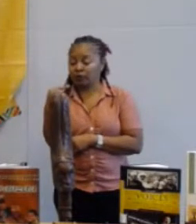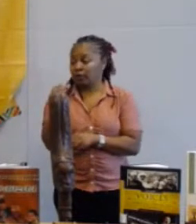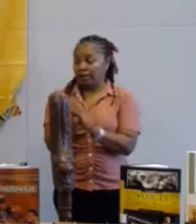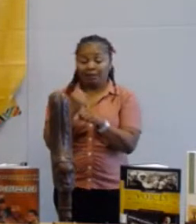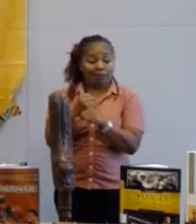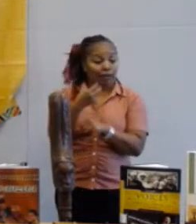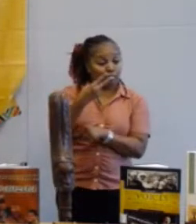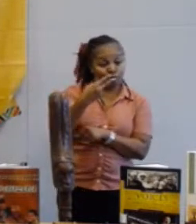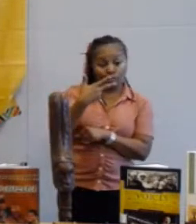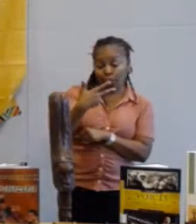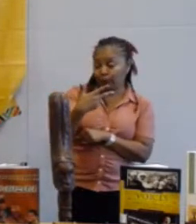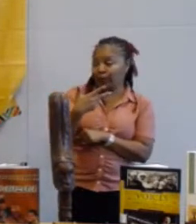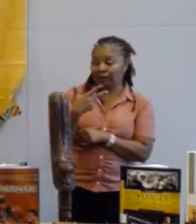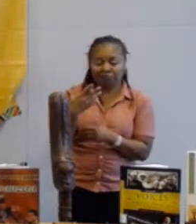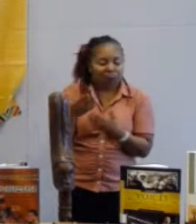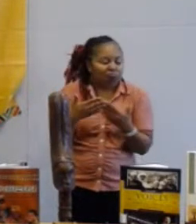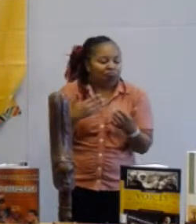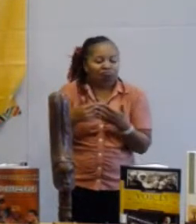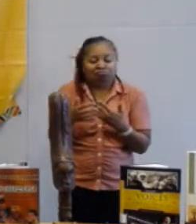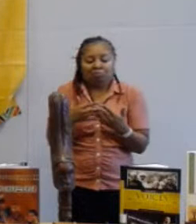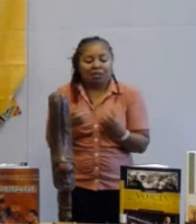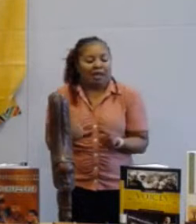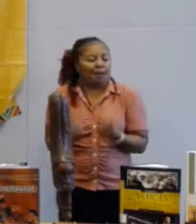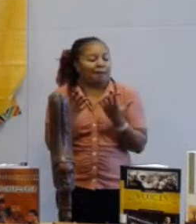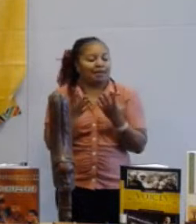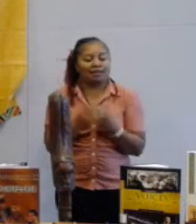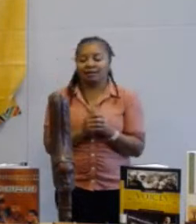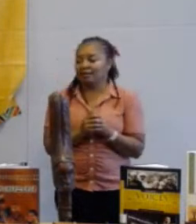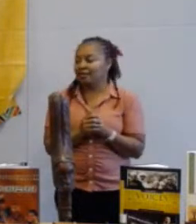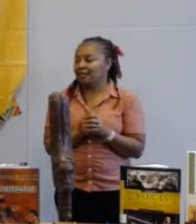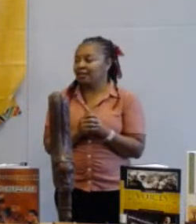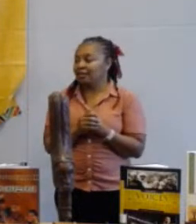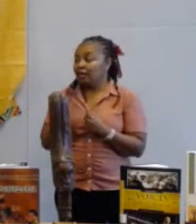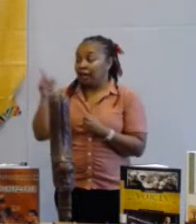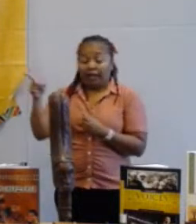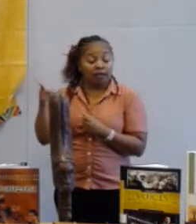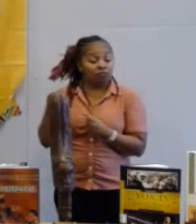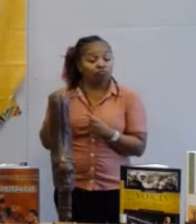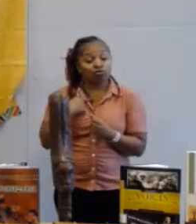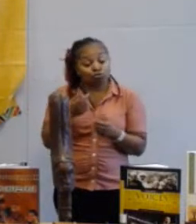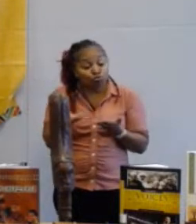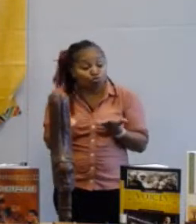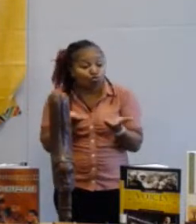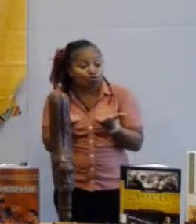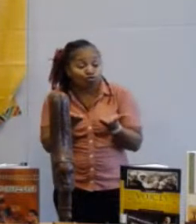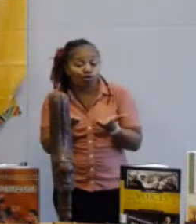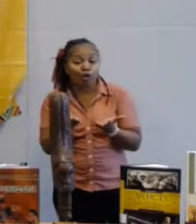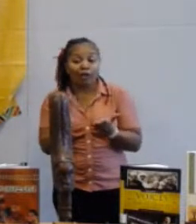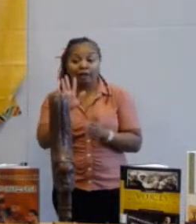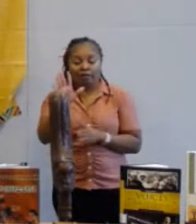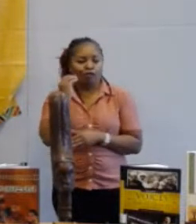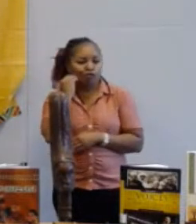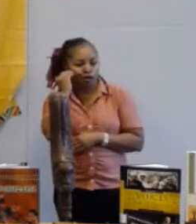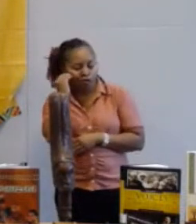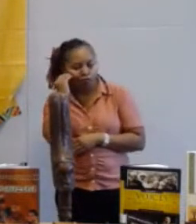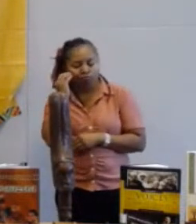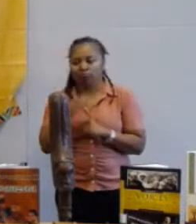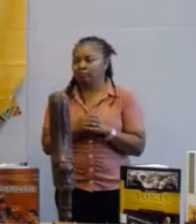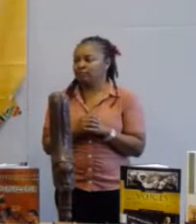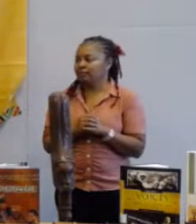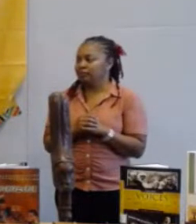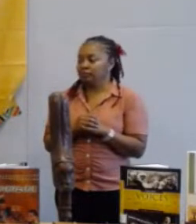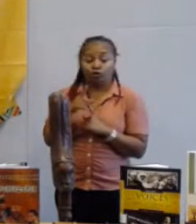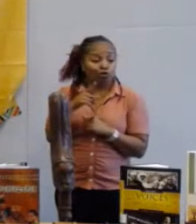or 3 of these and let them serve as your mat at your place. So you can use any type. You can